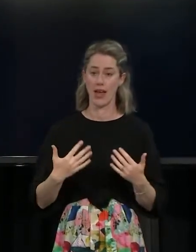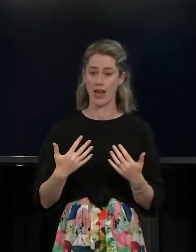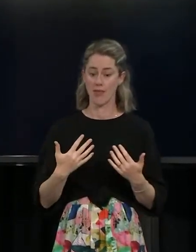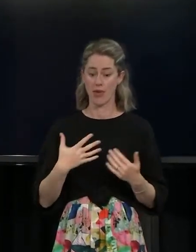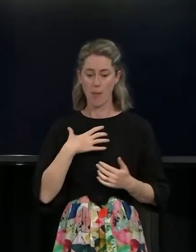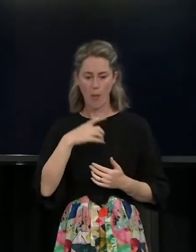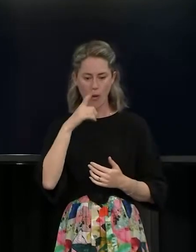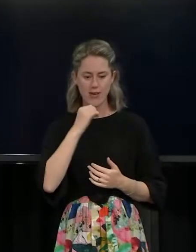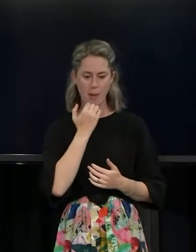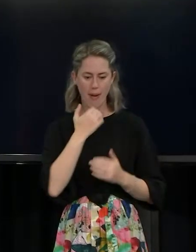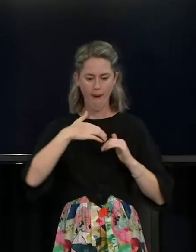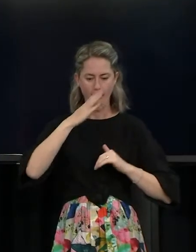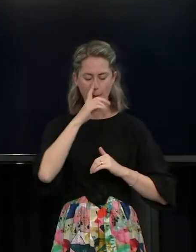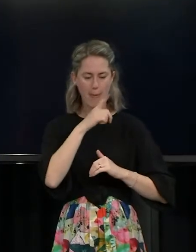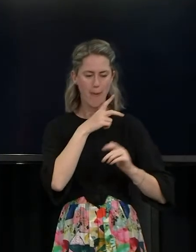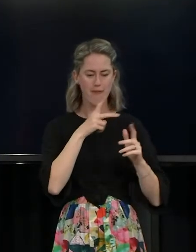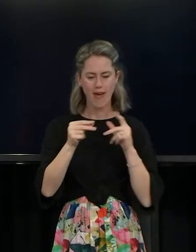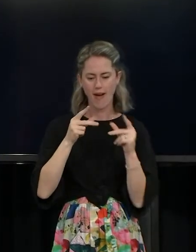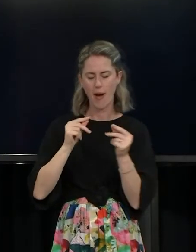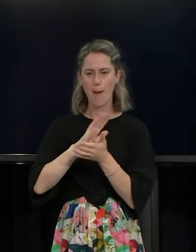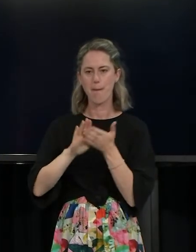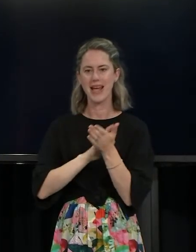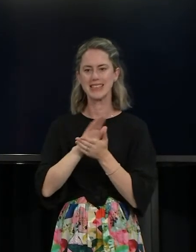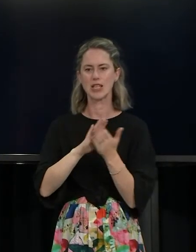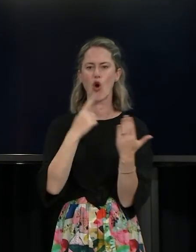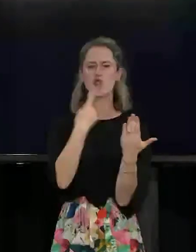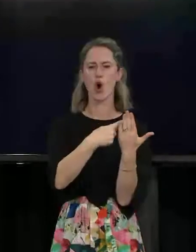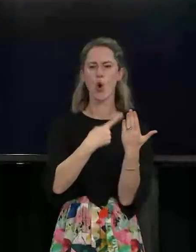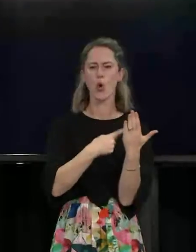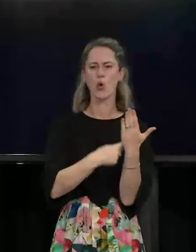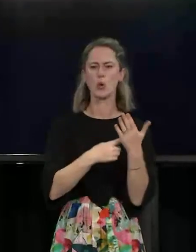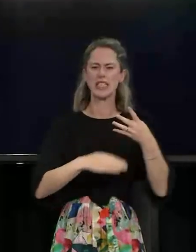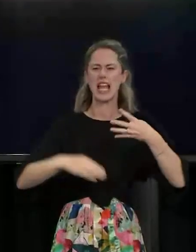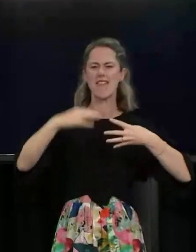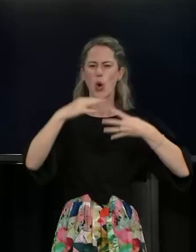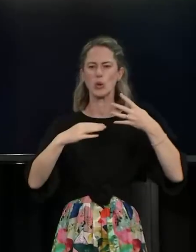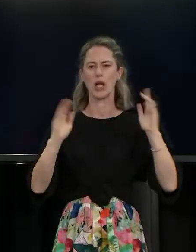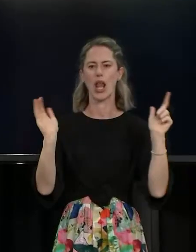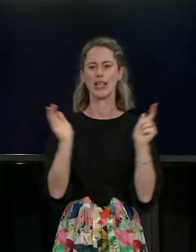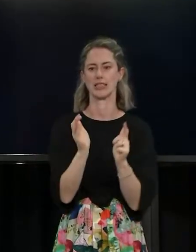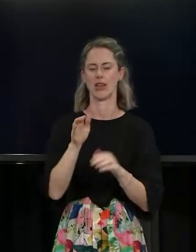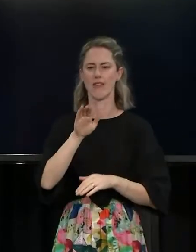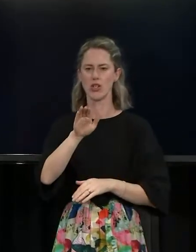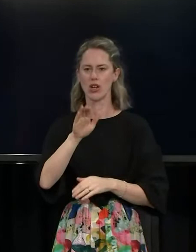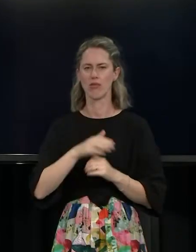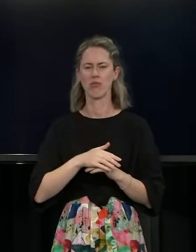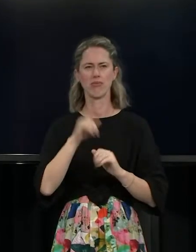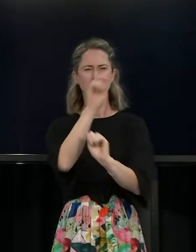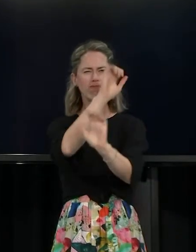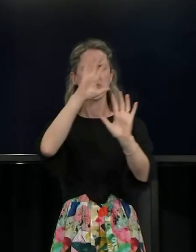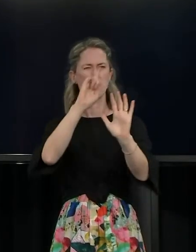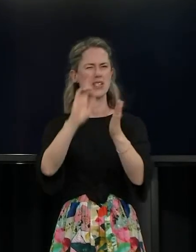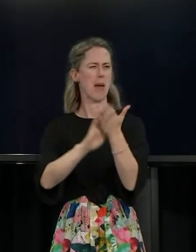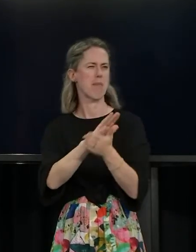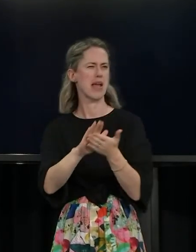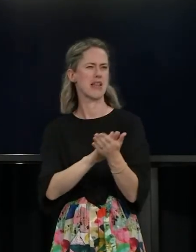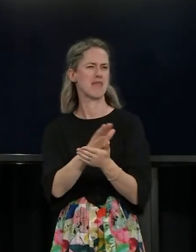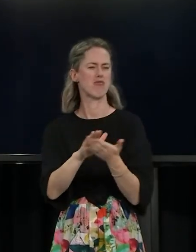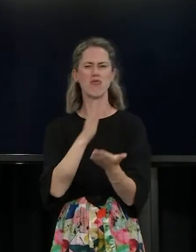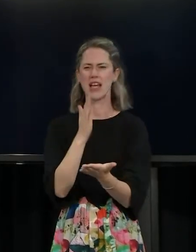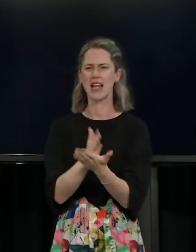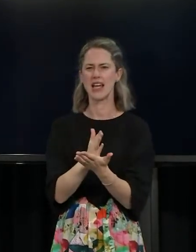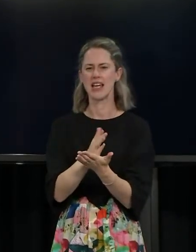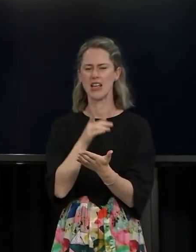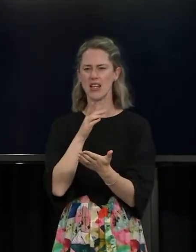more people are vaccinated, the fewer restrictions we will have to live with in the future. What does that look like in reality? Just how much of